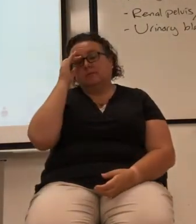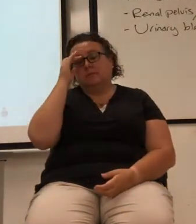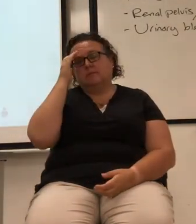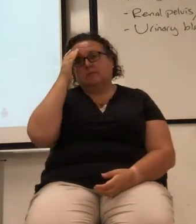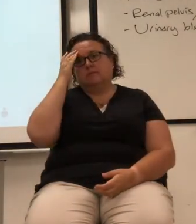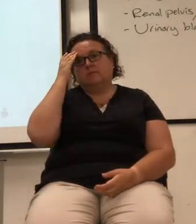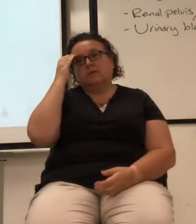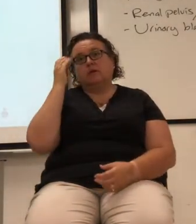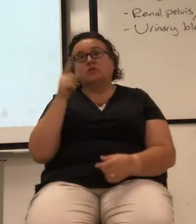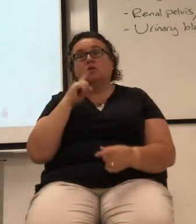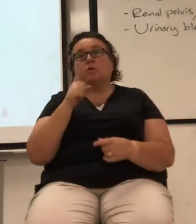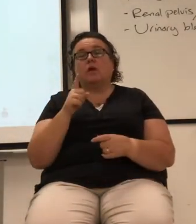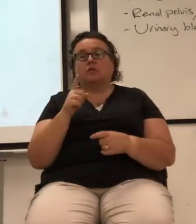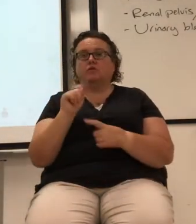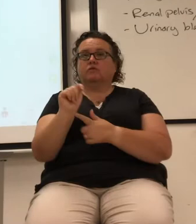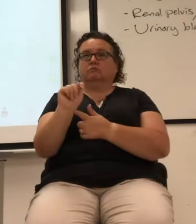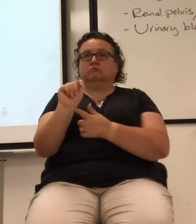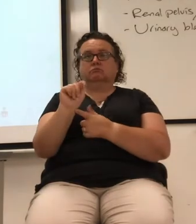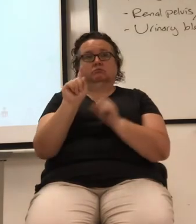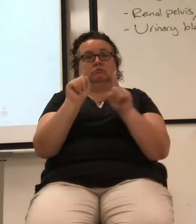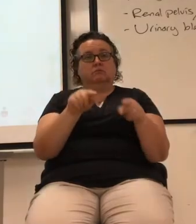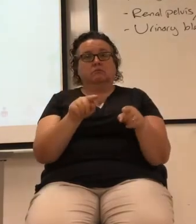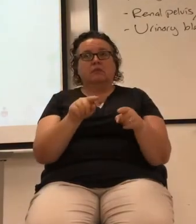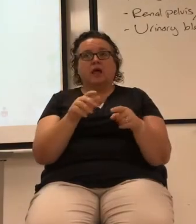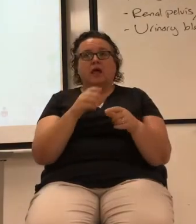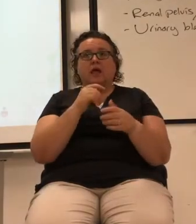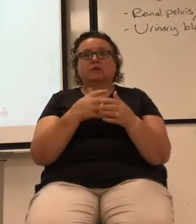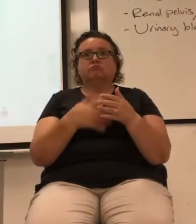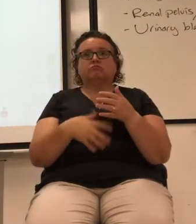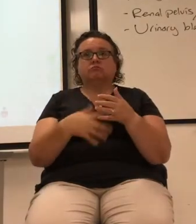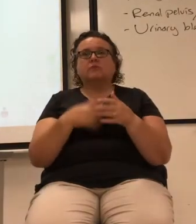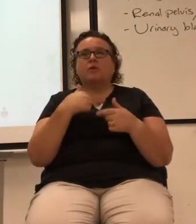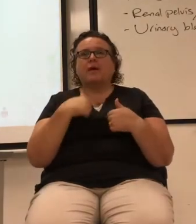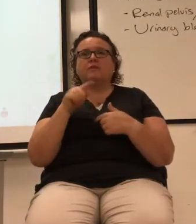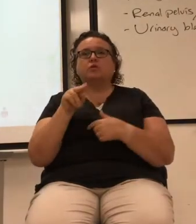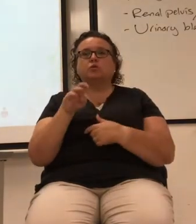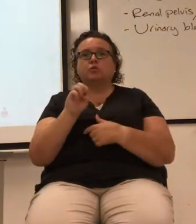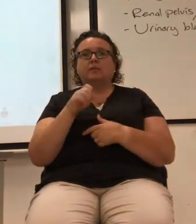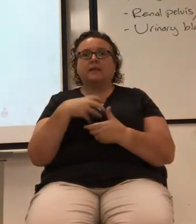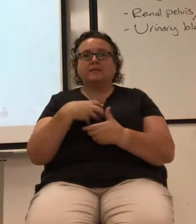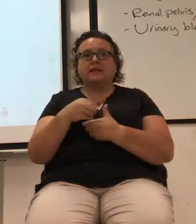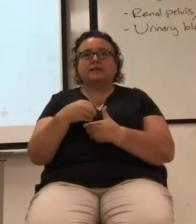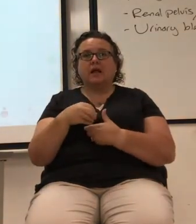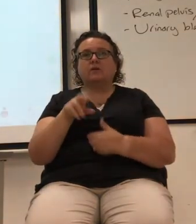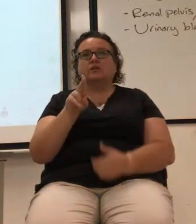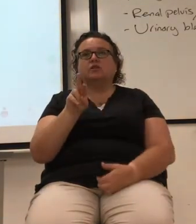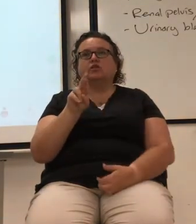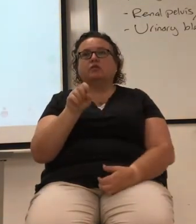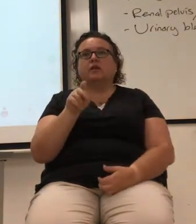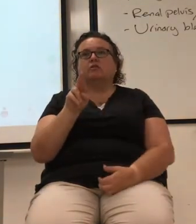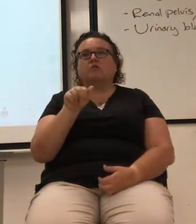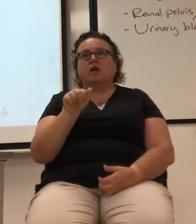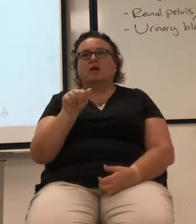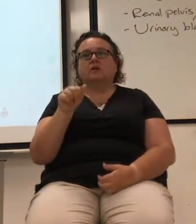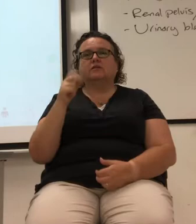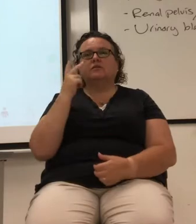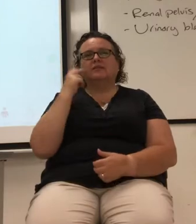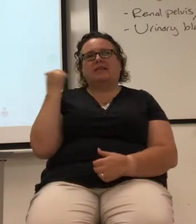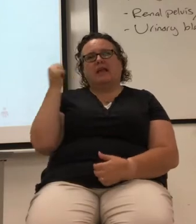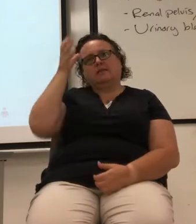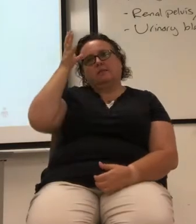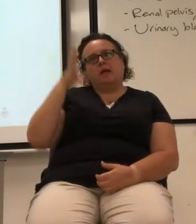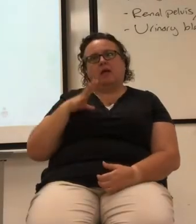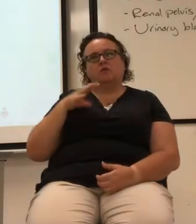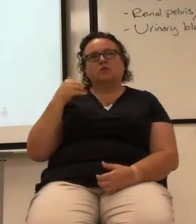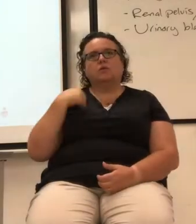when you void your bladder, the tube that takes it to the outside world is the urethra. Now this is a male, so you can see the prostate